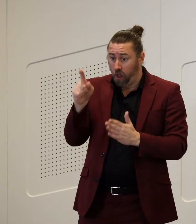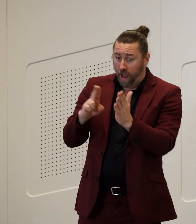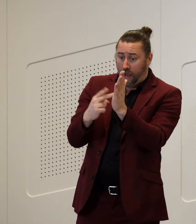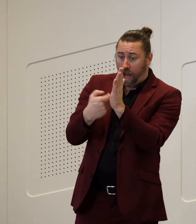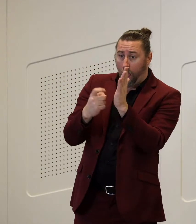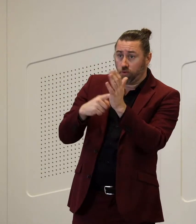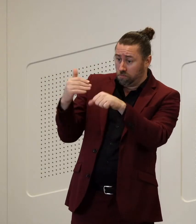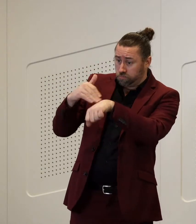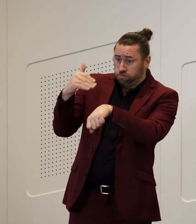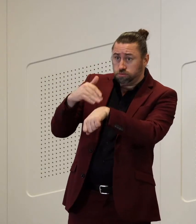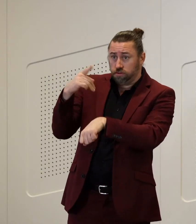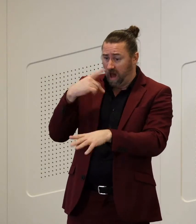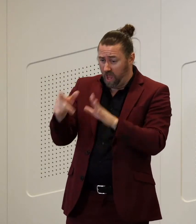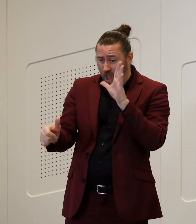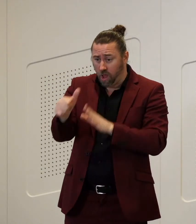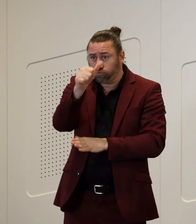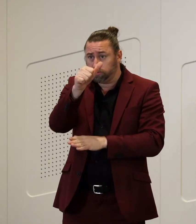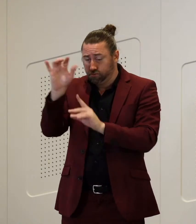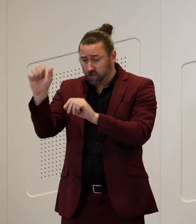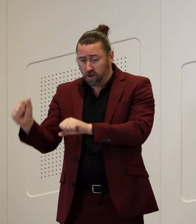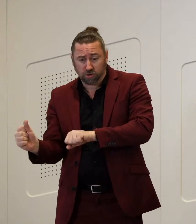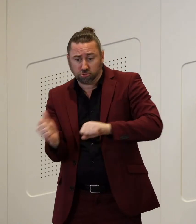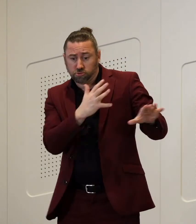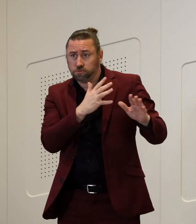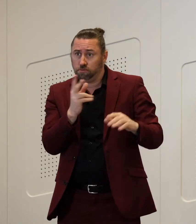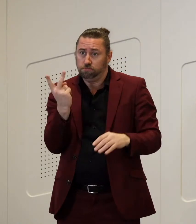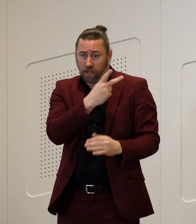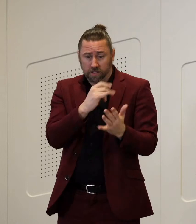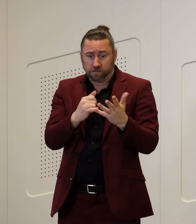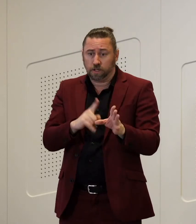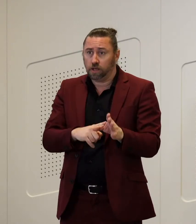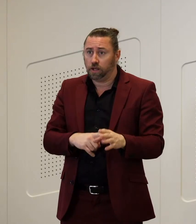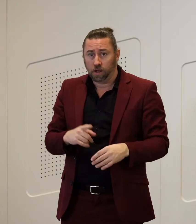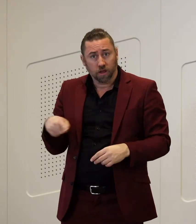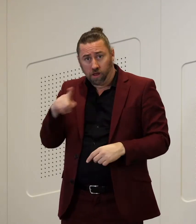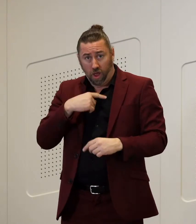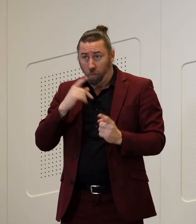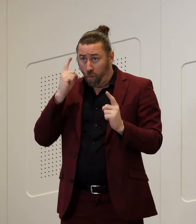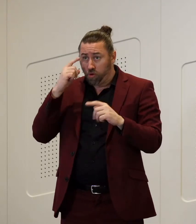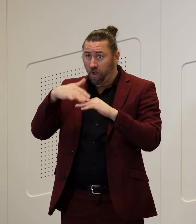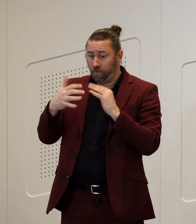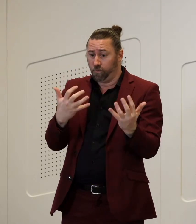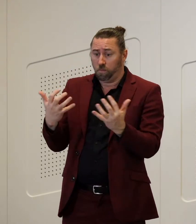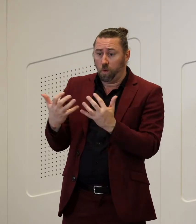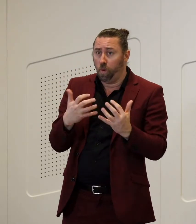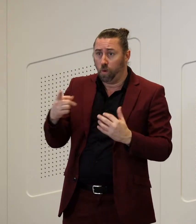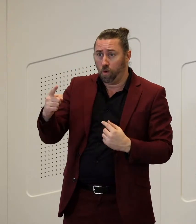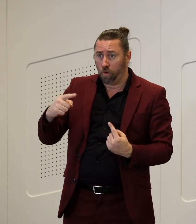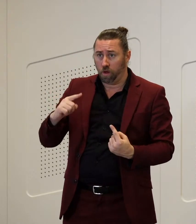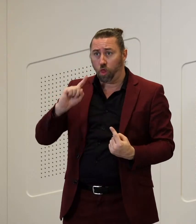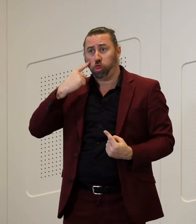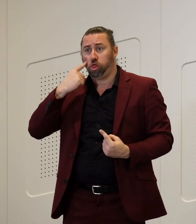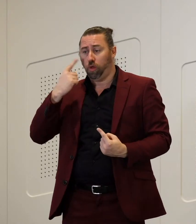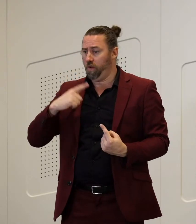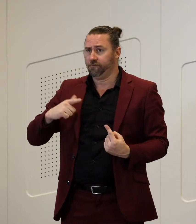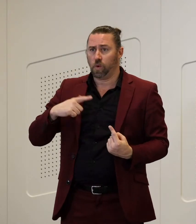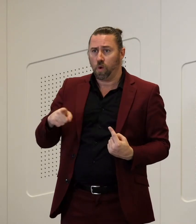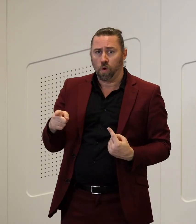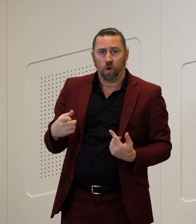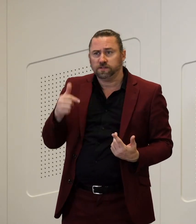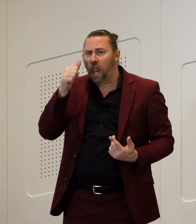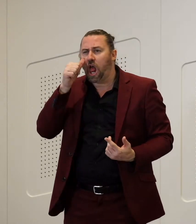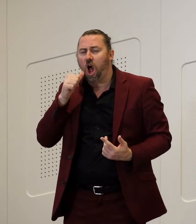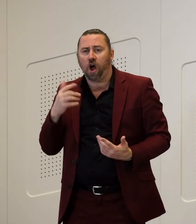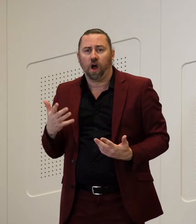I'm very, very concerned about what is happening with these NRL players, and you would have seen